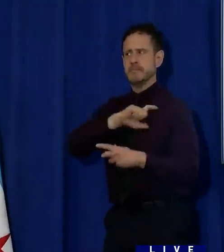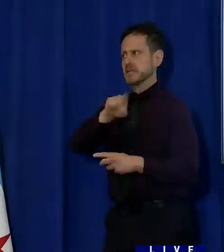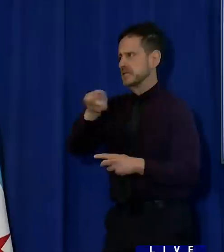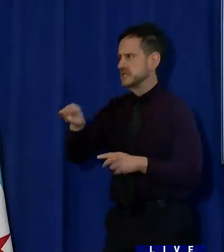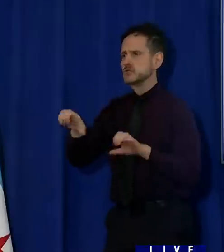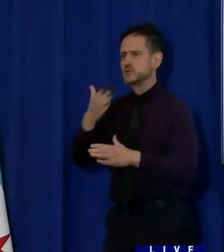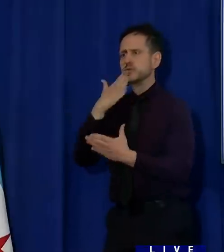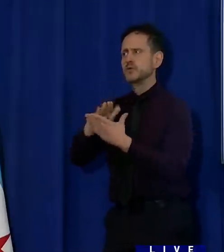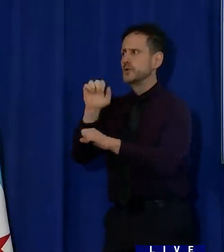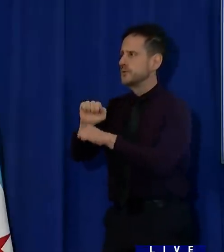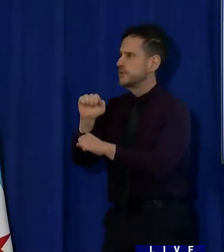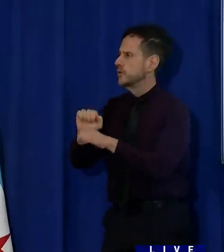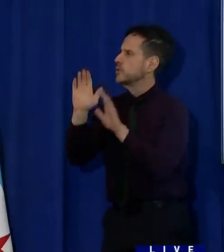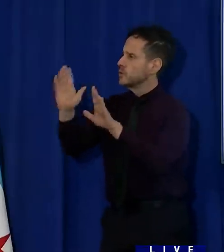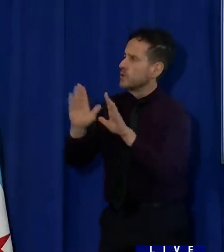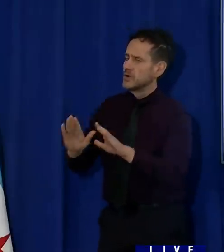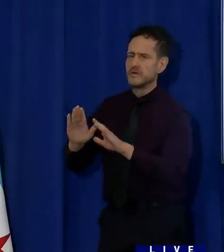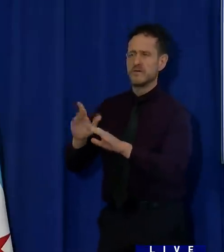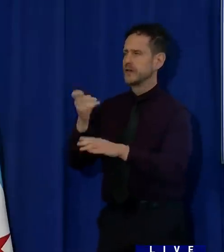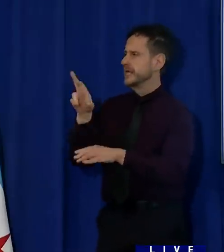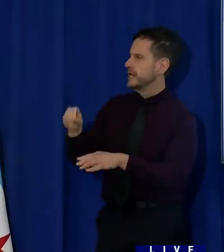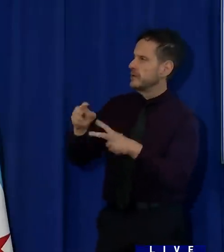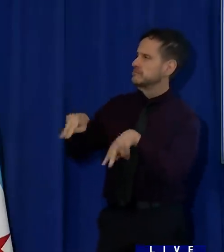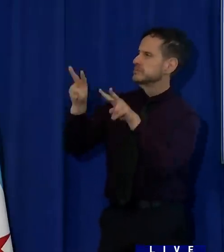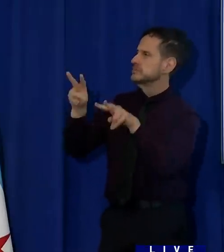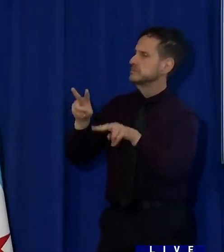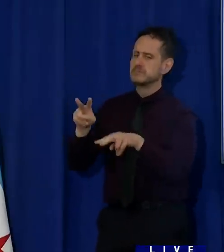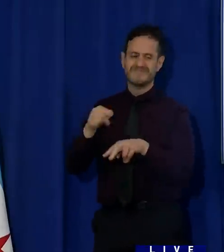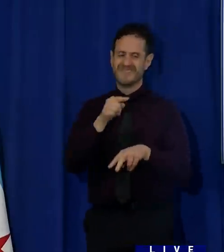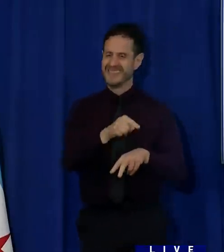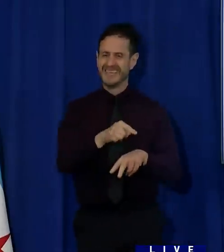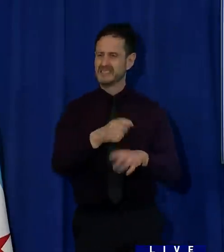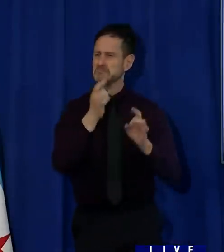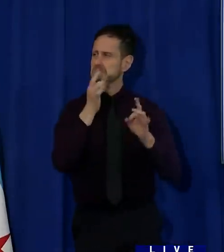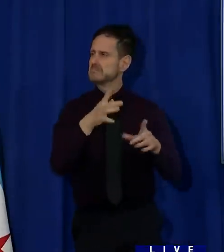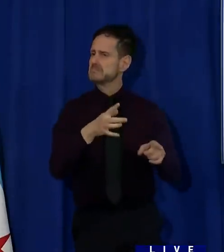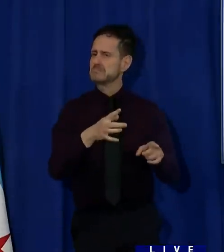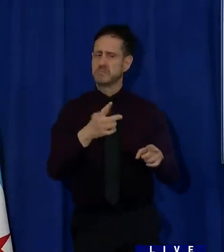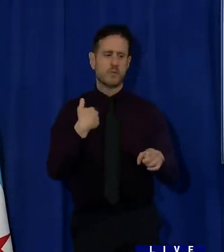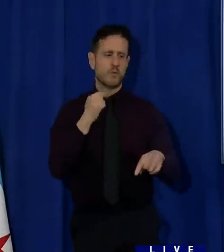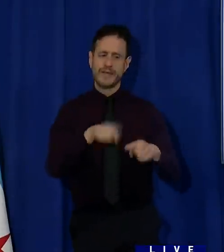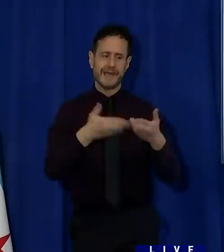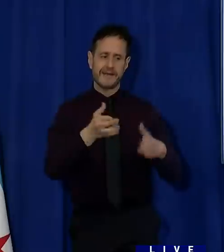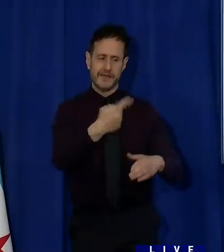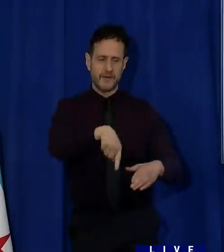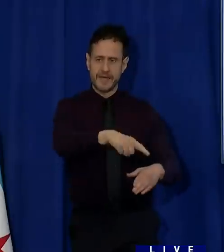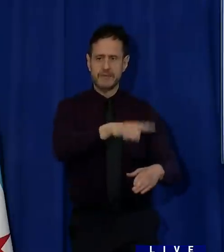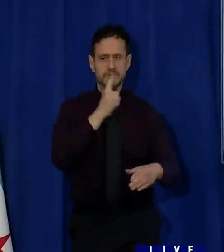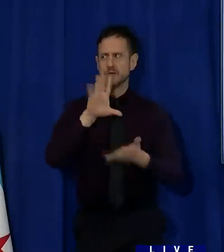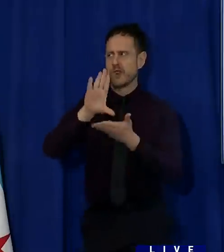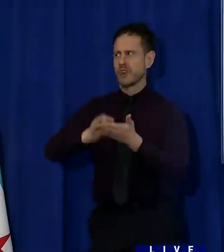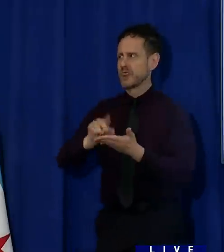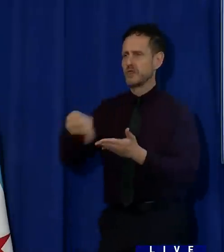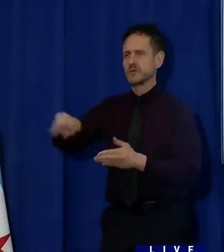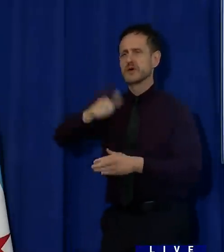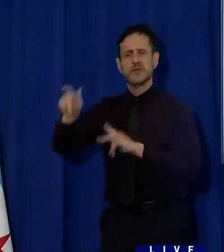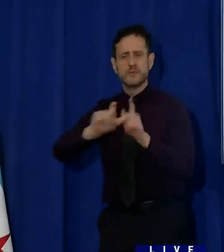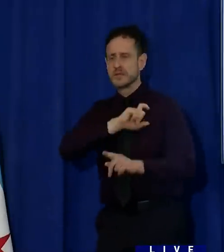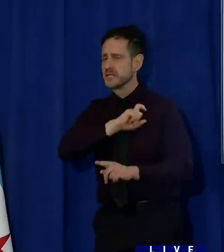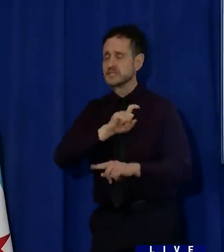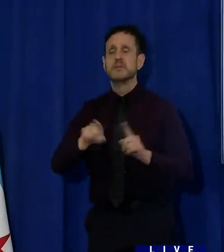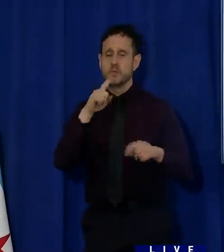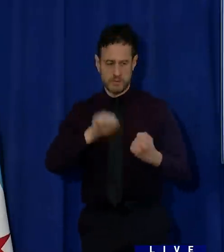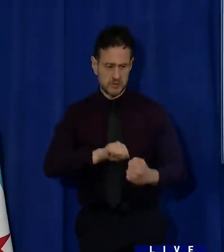to be smeared by this incident. But we still have to address it. We must address this. It must be something that